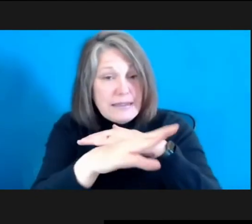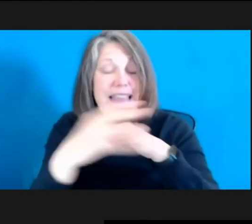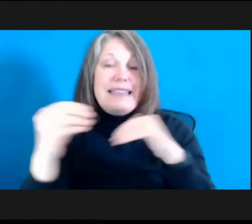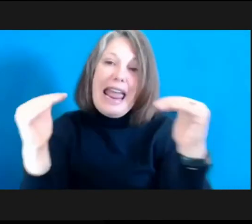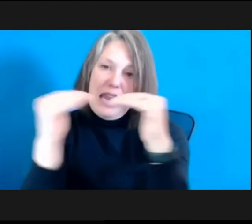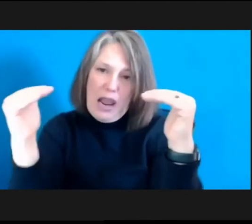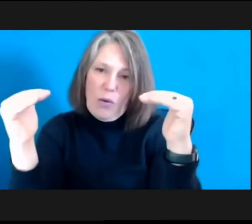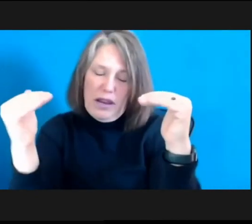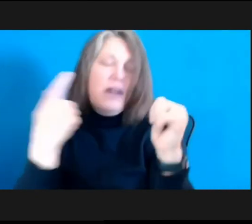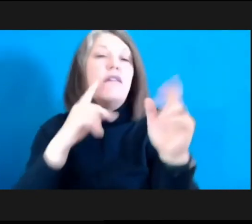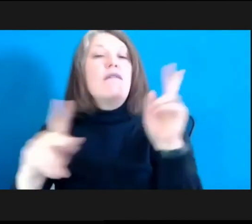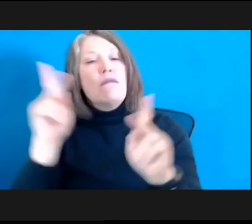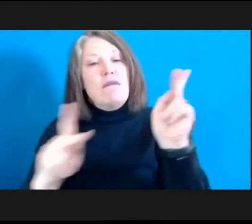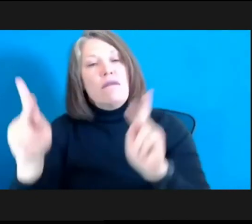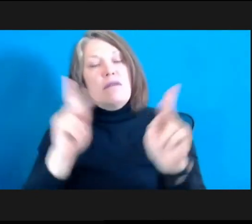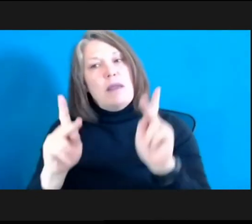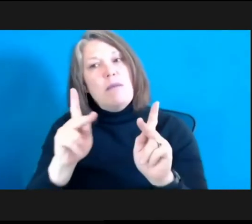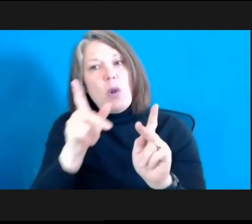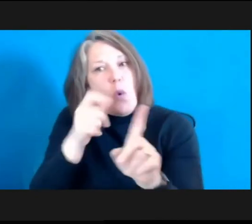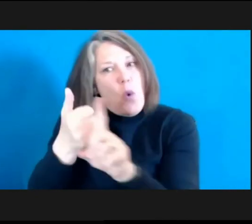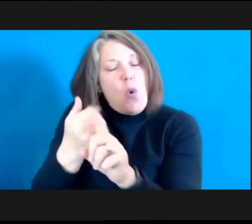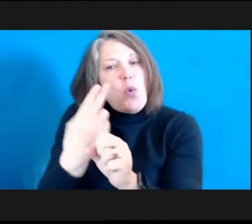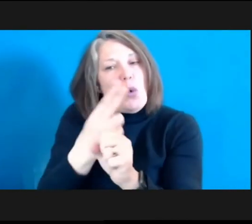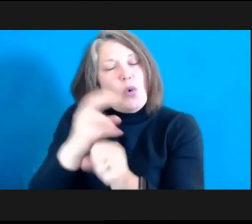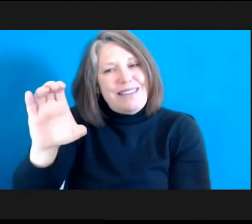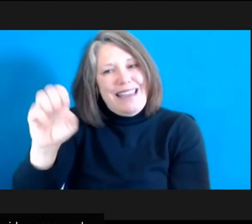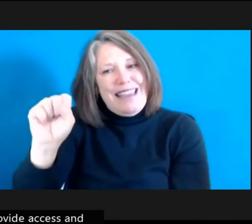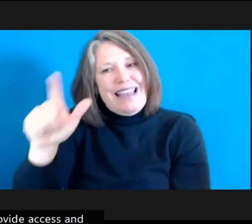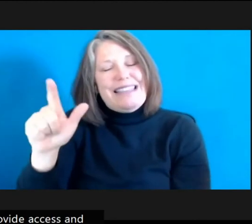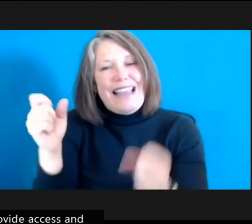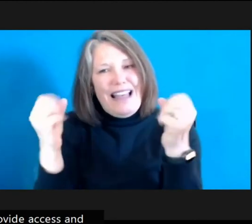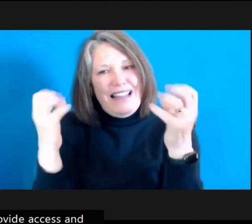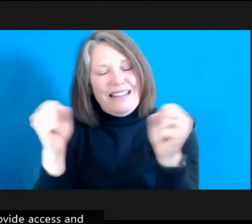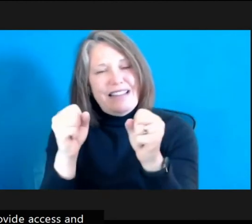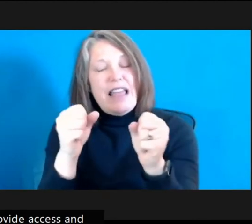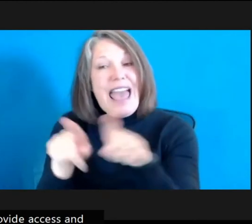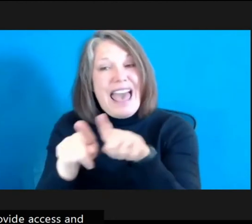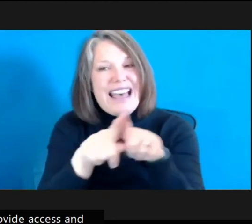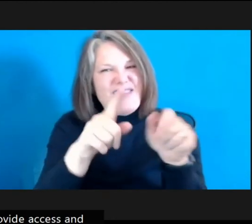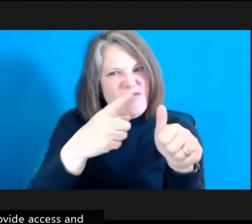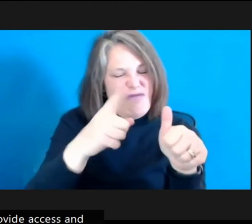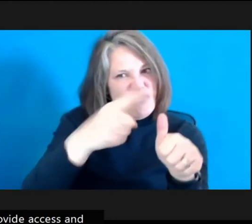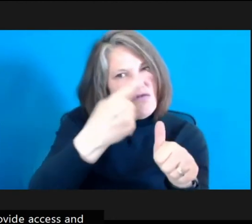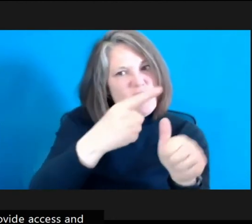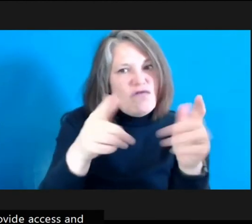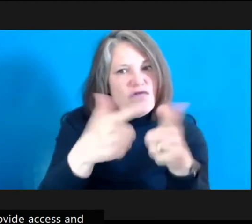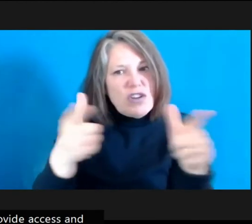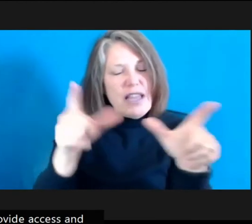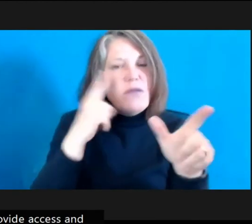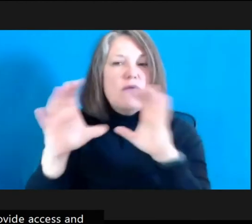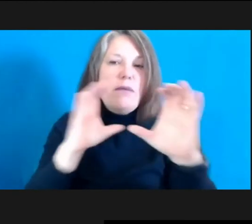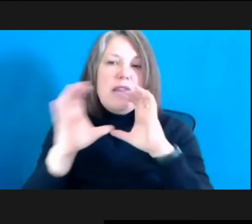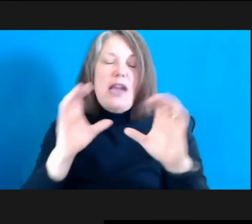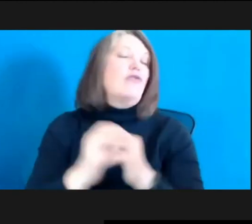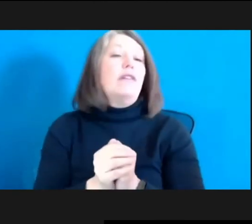equity for individuals who use Chinese Sign Language as a first language for communication.